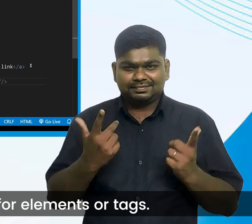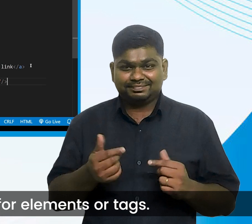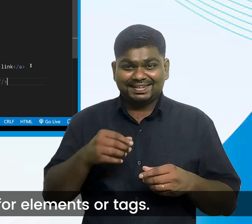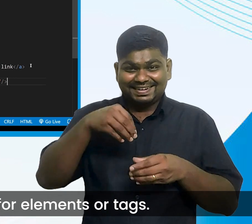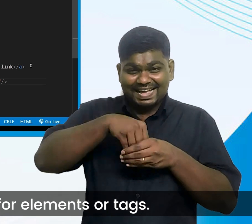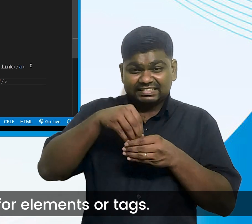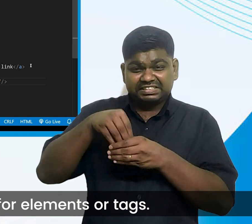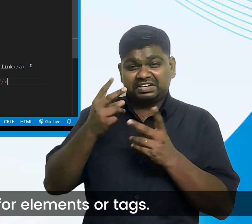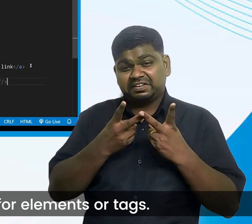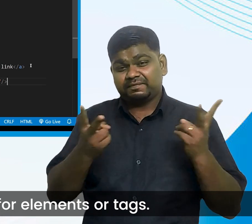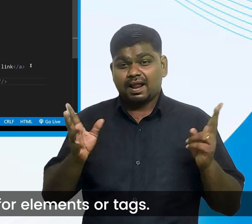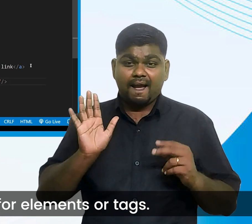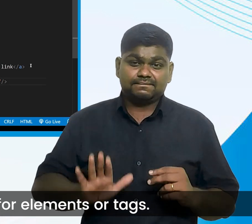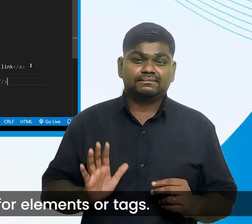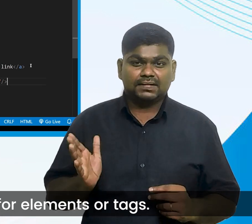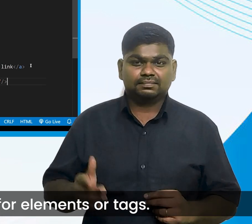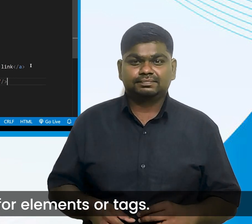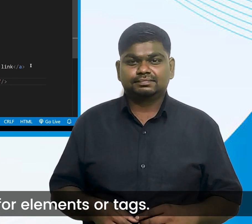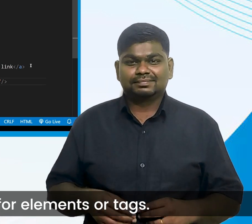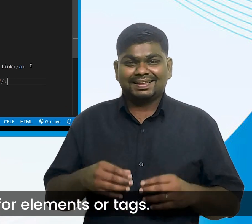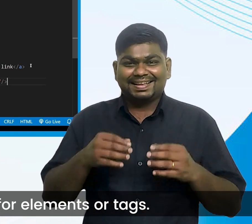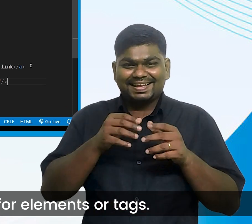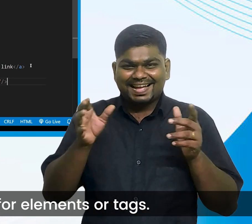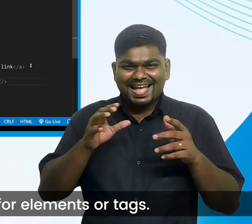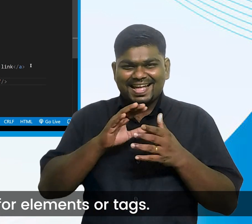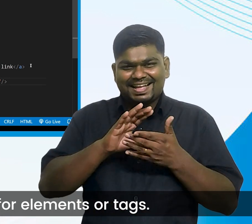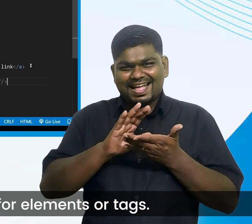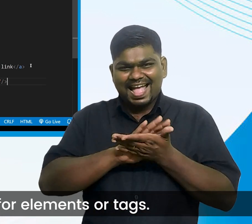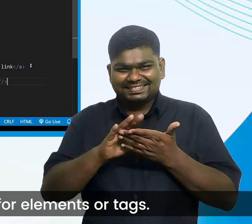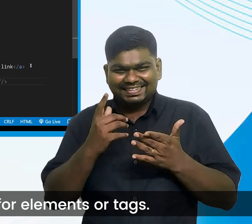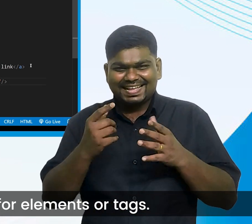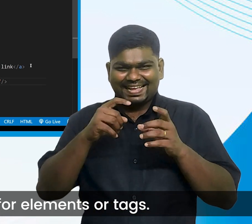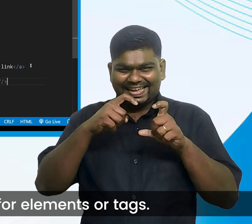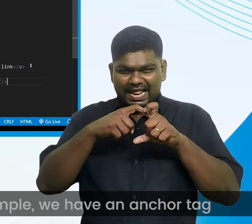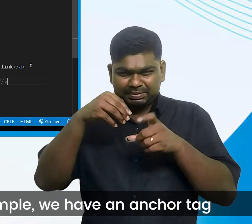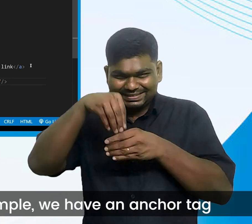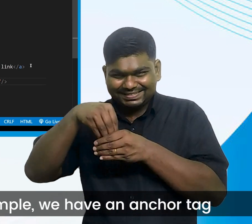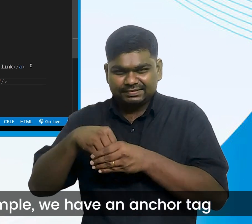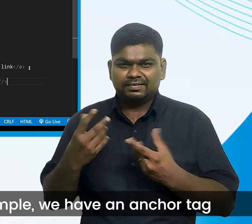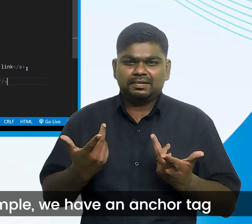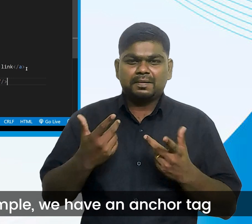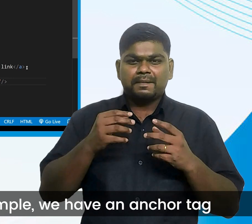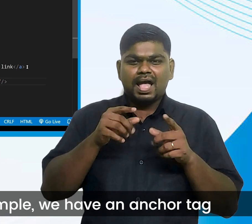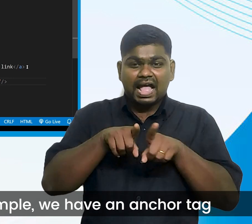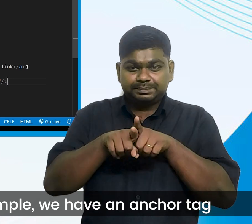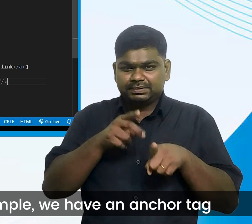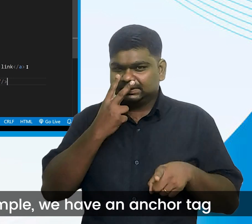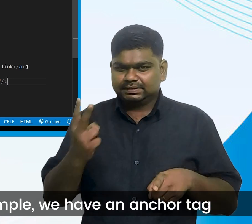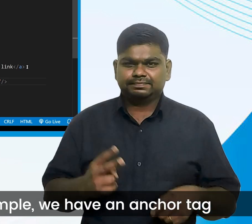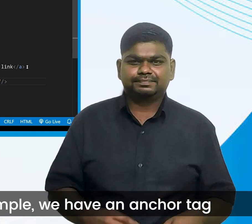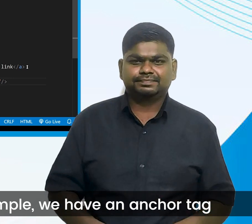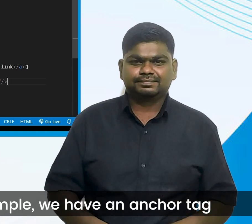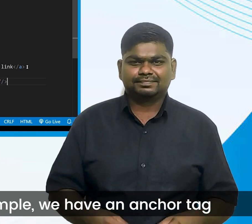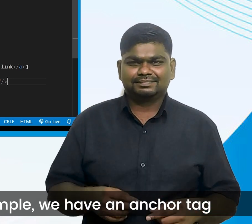The attribute varies for different HTML element or tags. If you see in then another